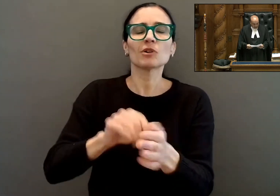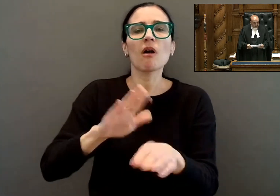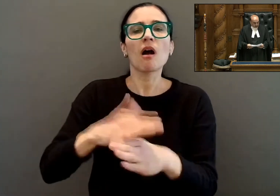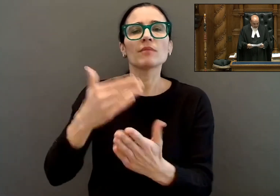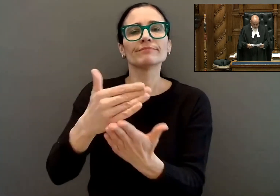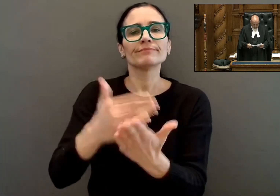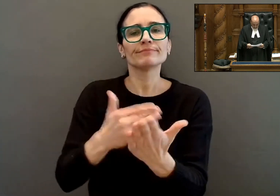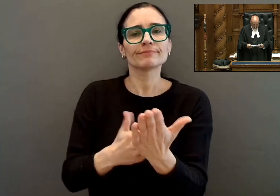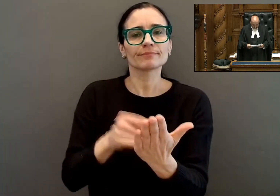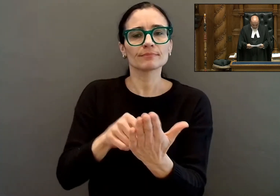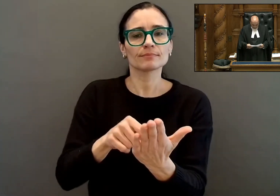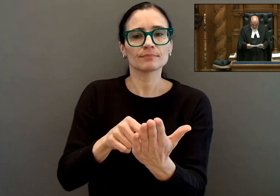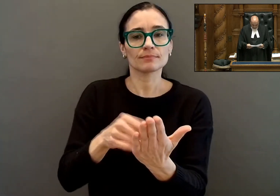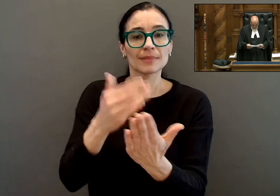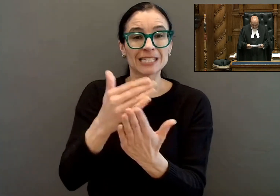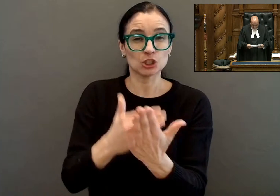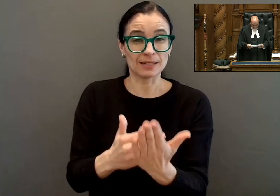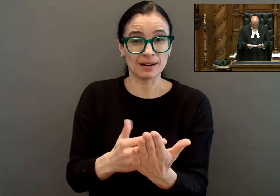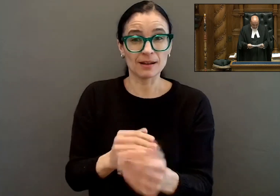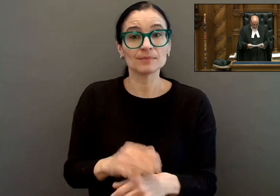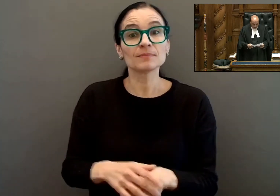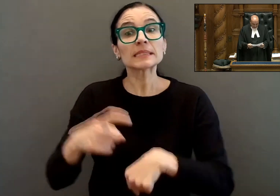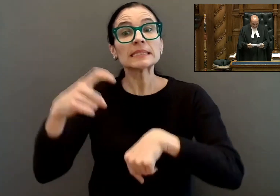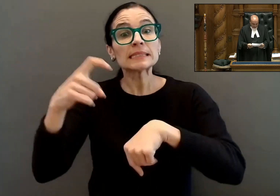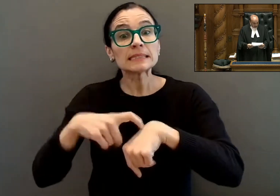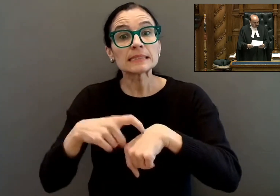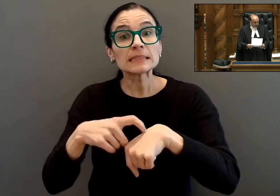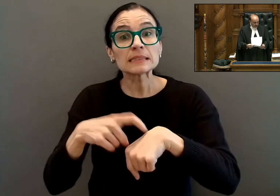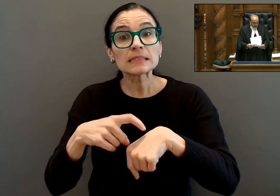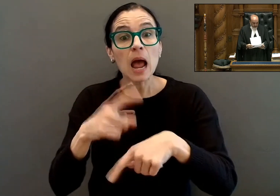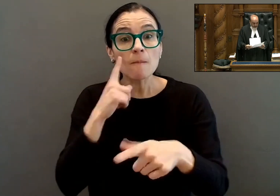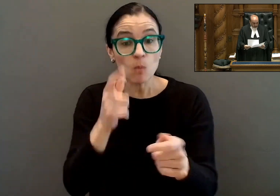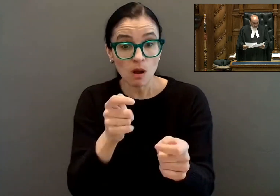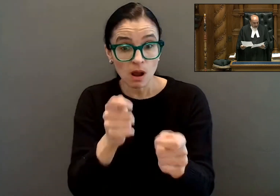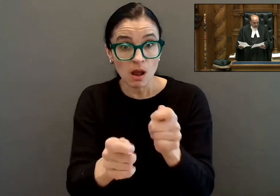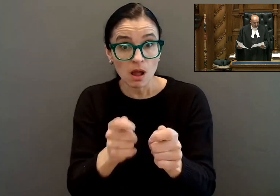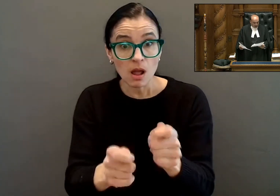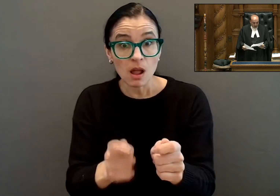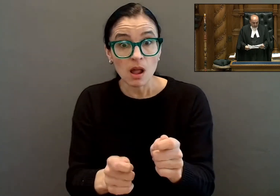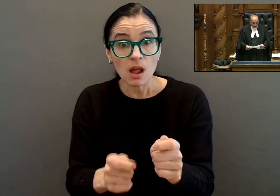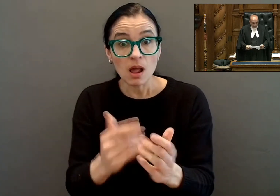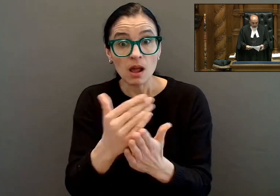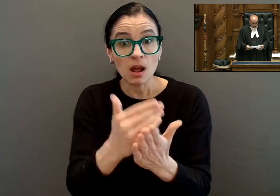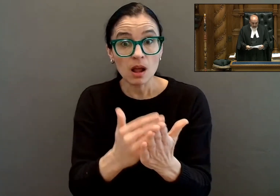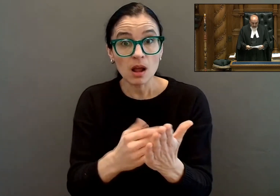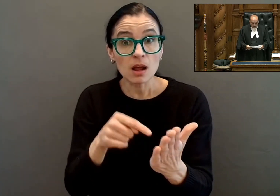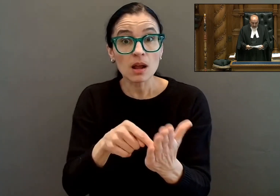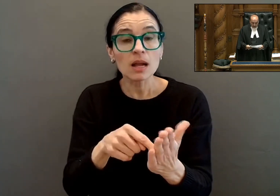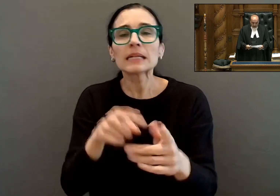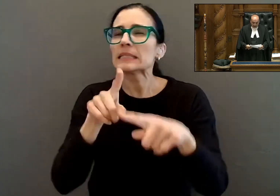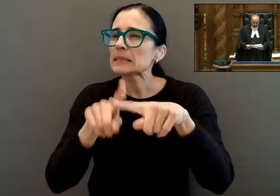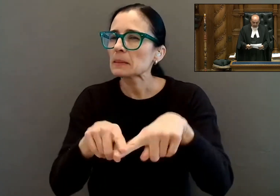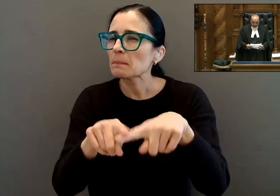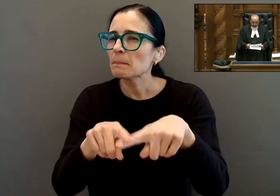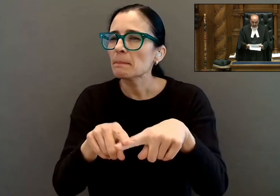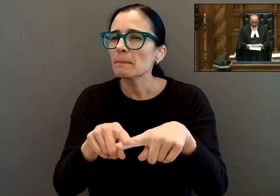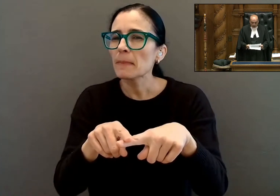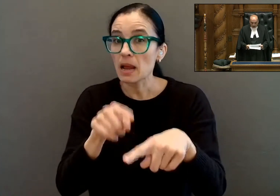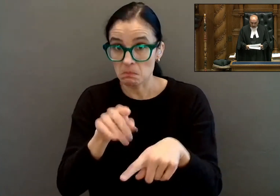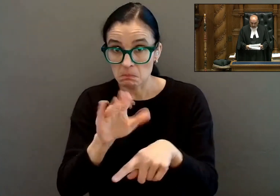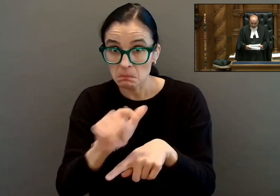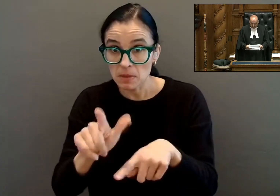is dependent on the bill's readiness at introduction and often whether the member has